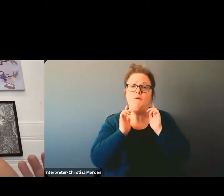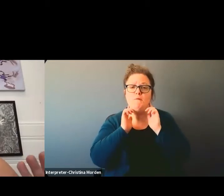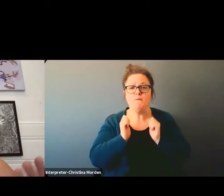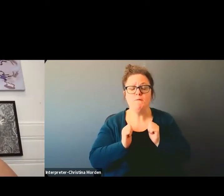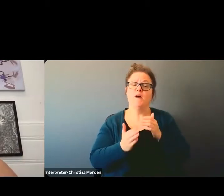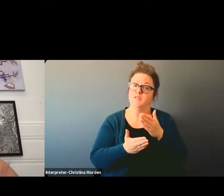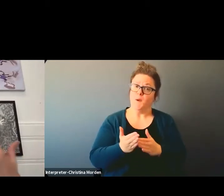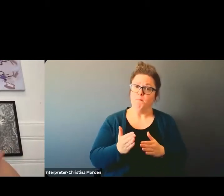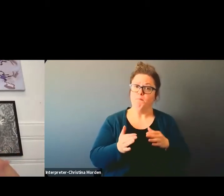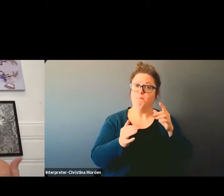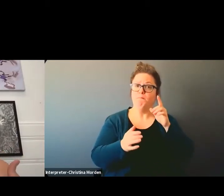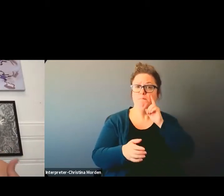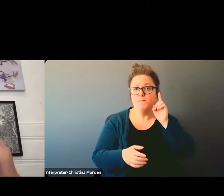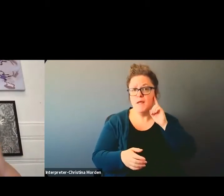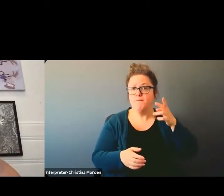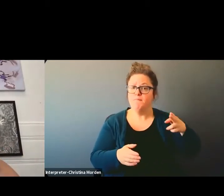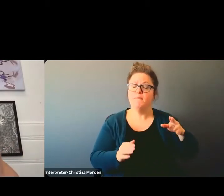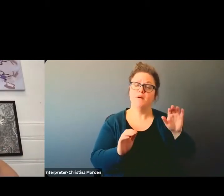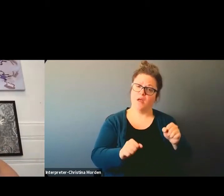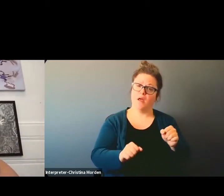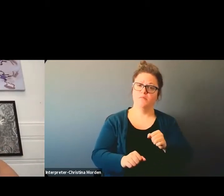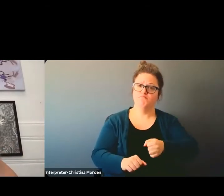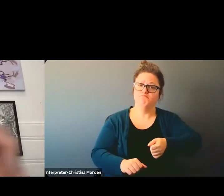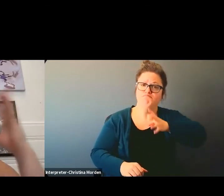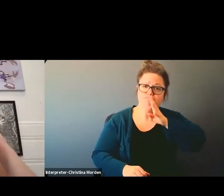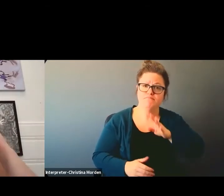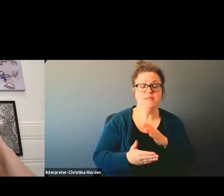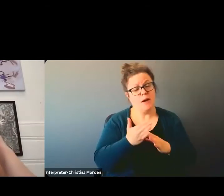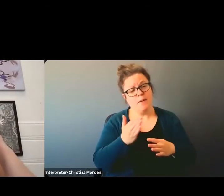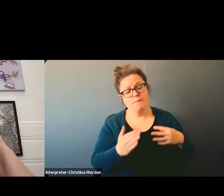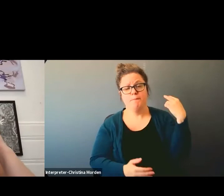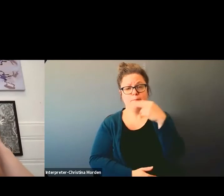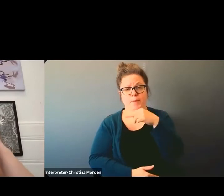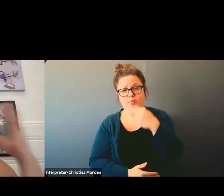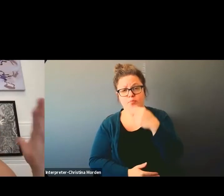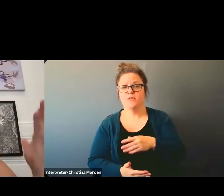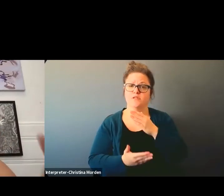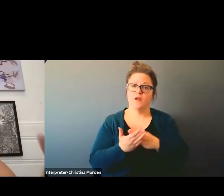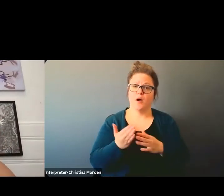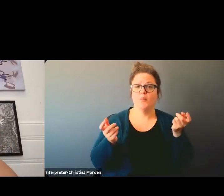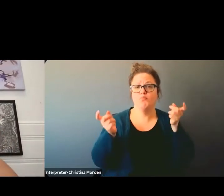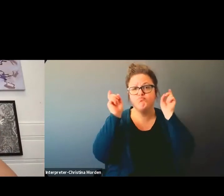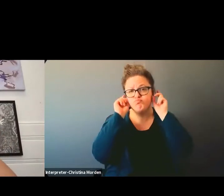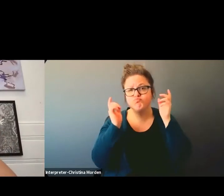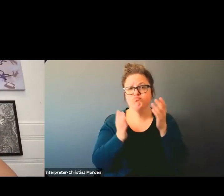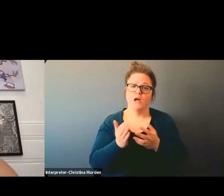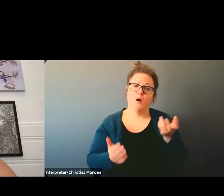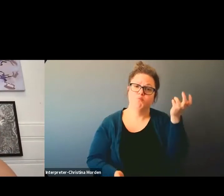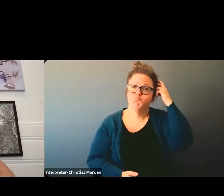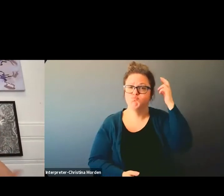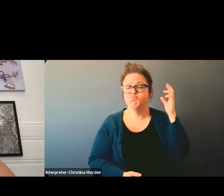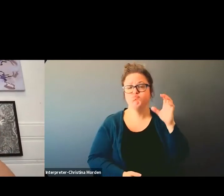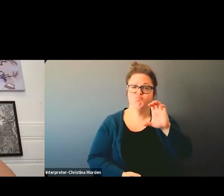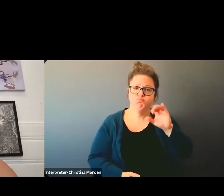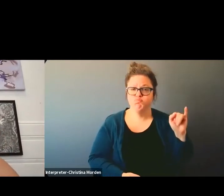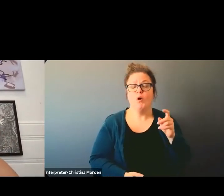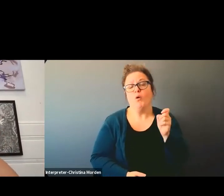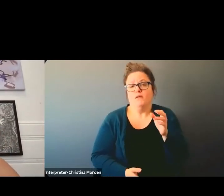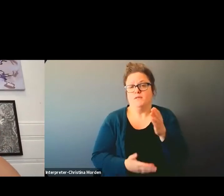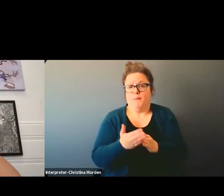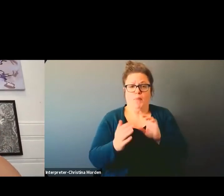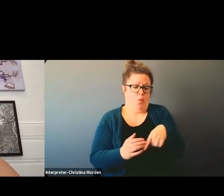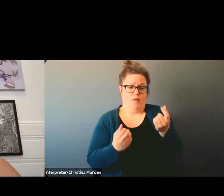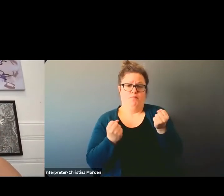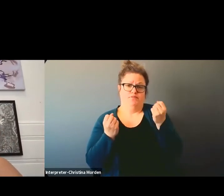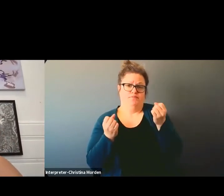for themselves, lip read, use hearing aids, have cochlear implants, or they only use ASL, or a combination of the